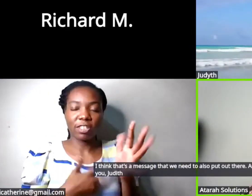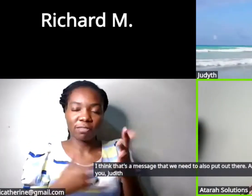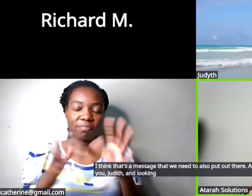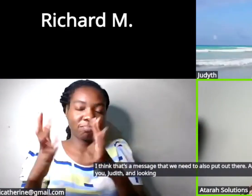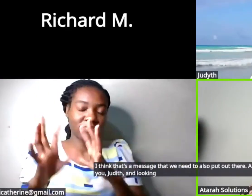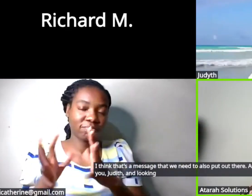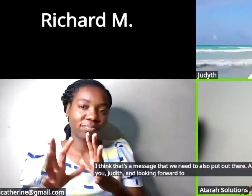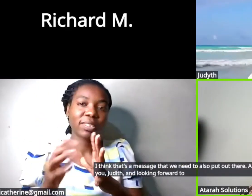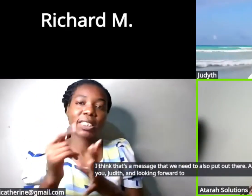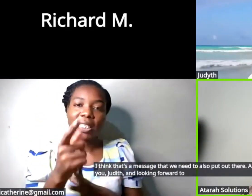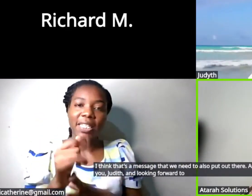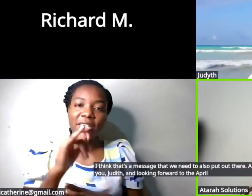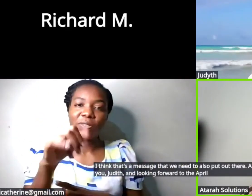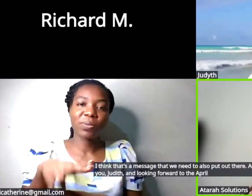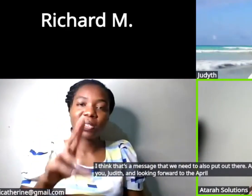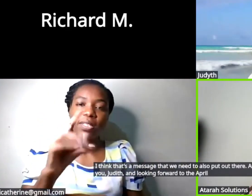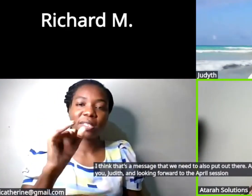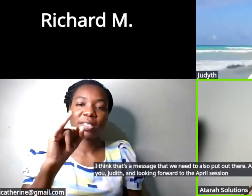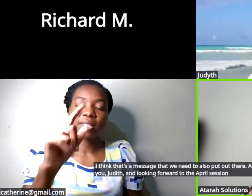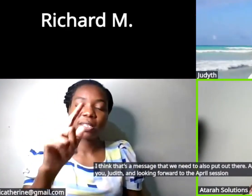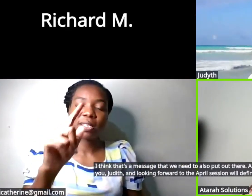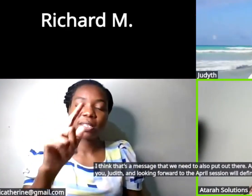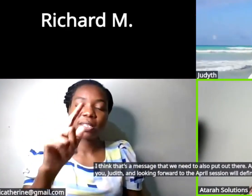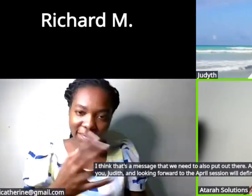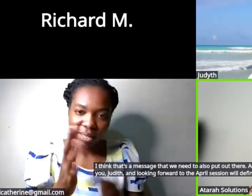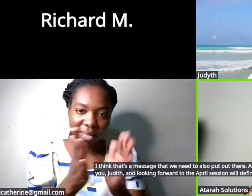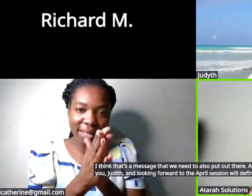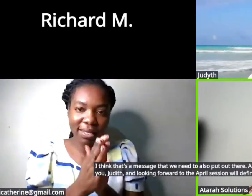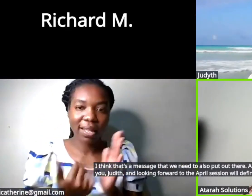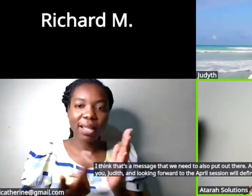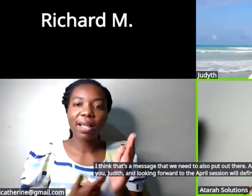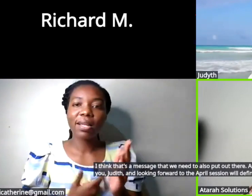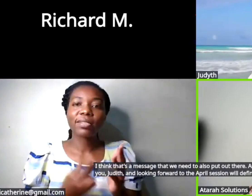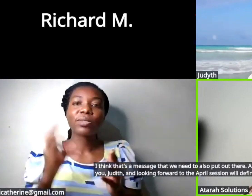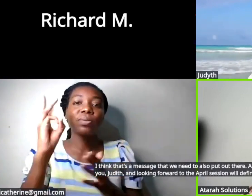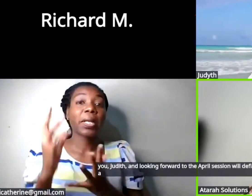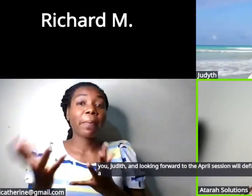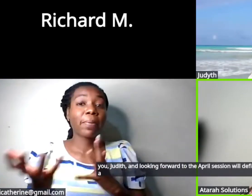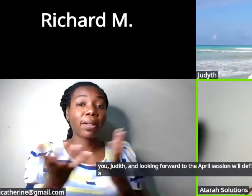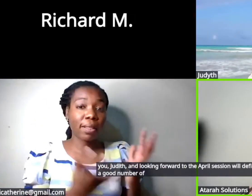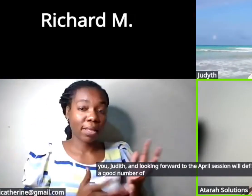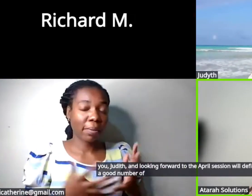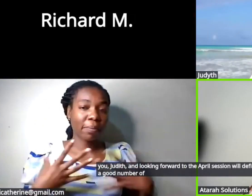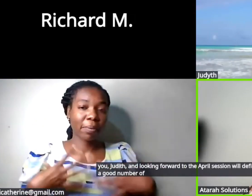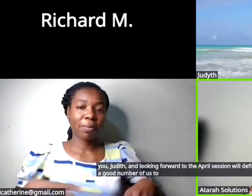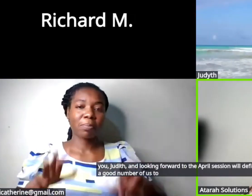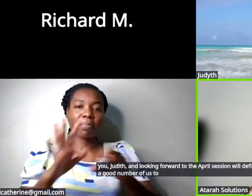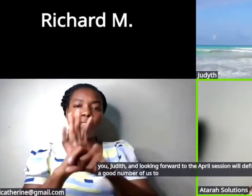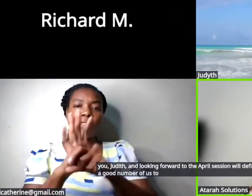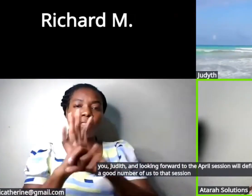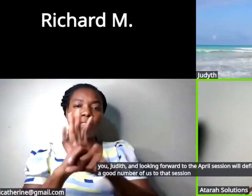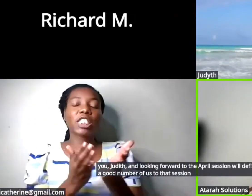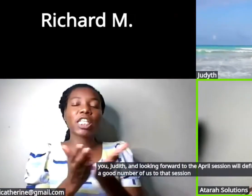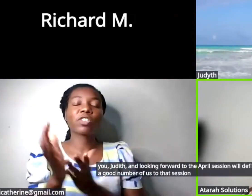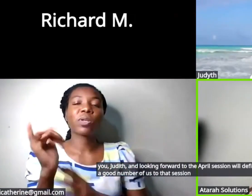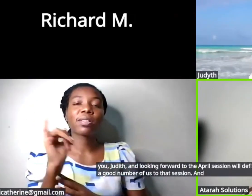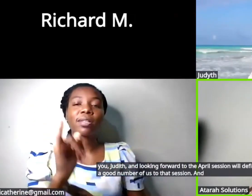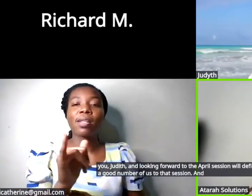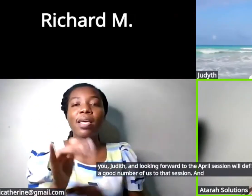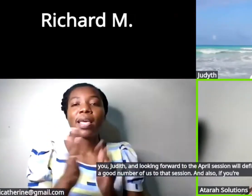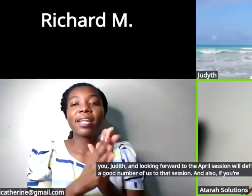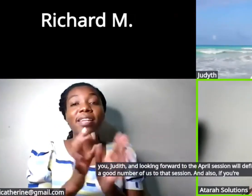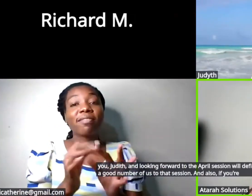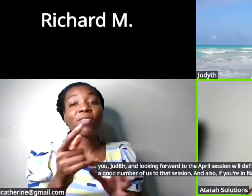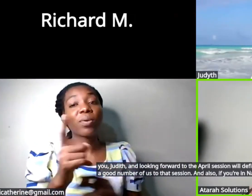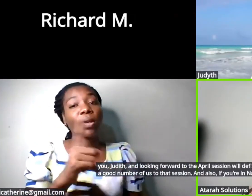the April session. We'll definitely bring and a good number of us to that session. And also, if you're in Nairobi, please, let's